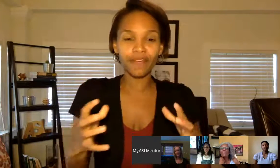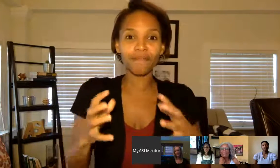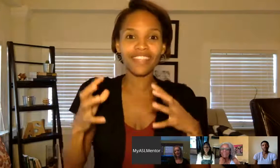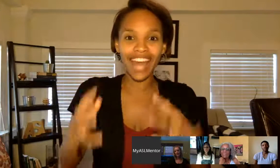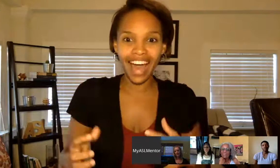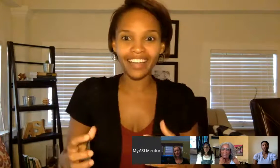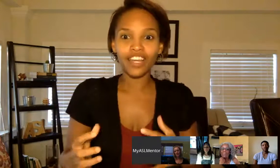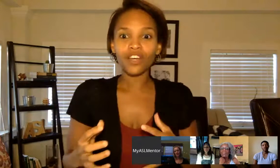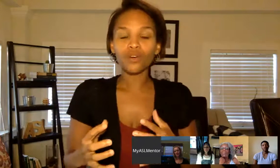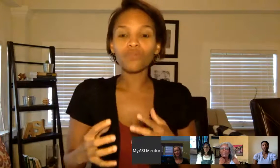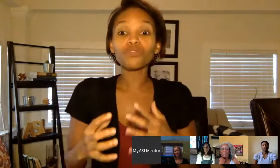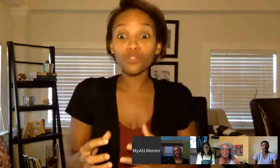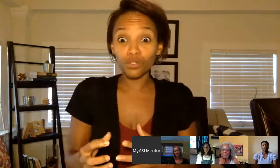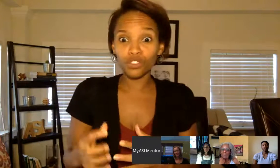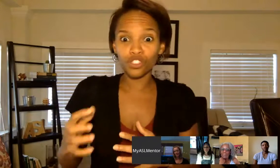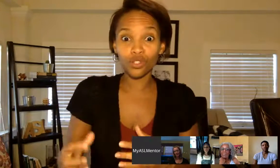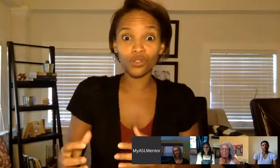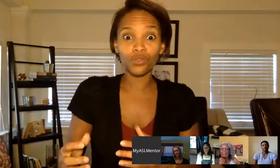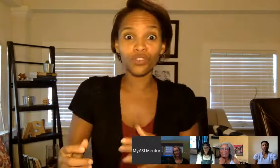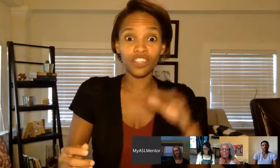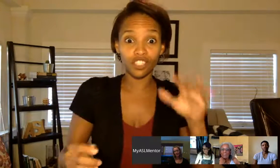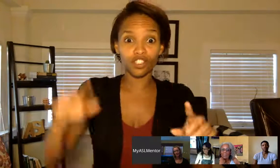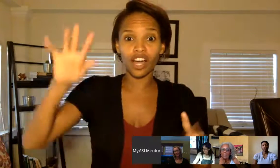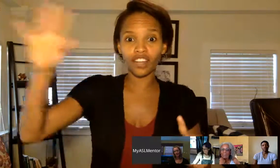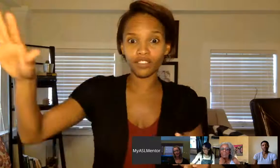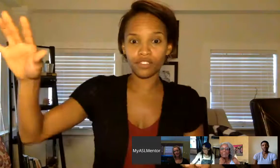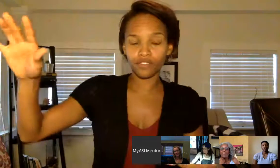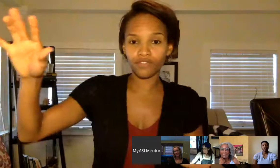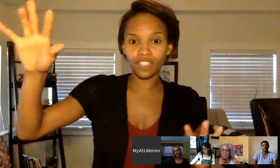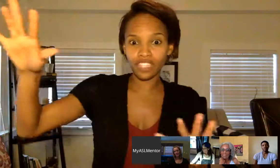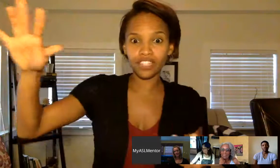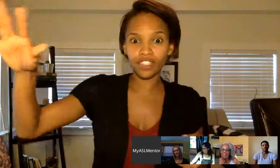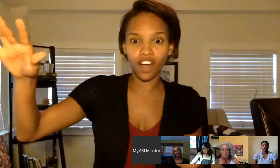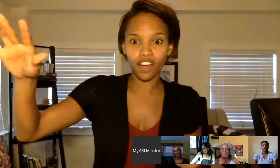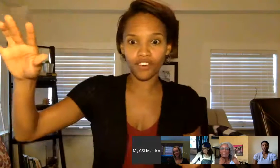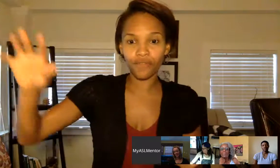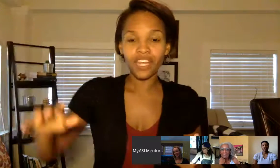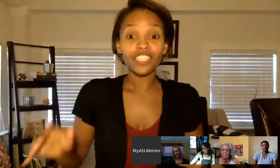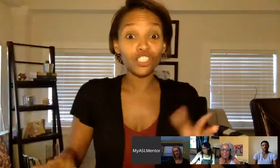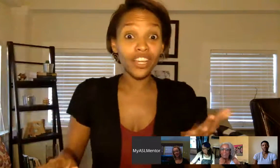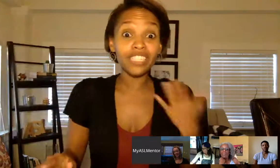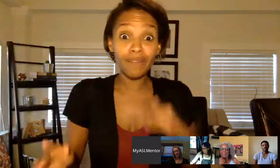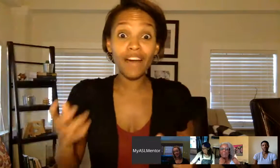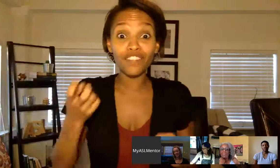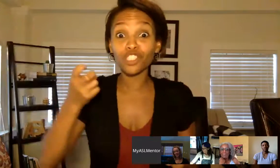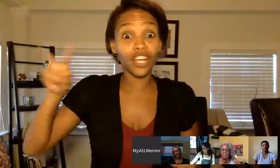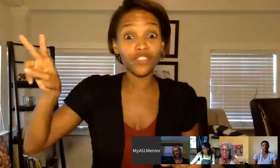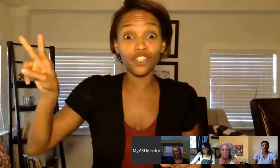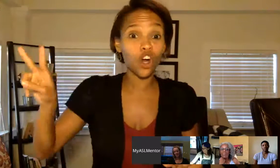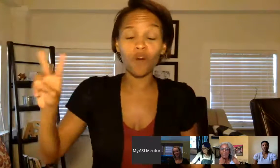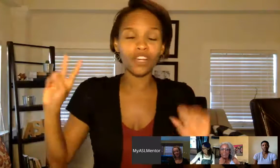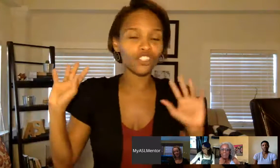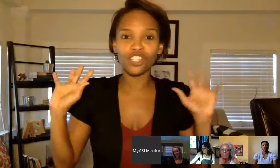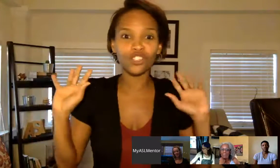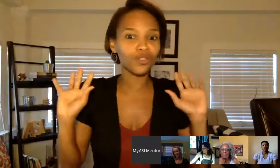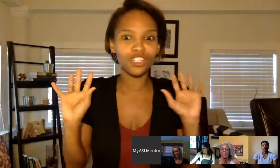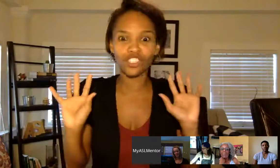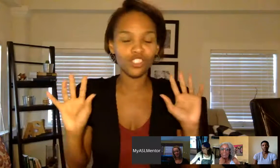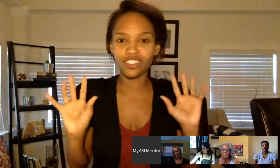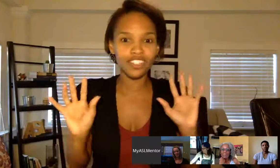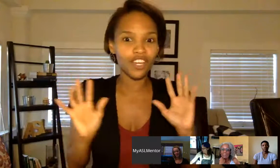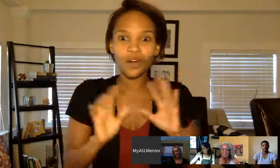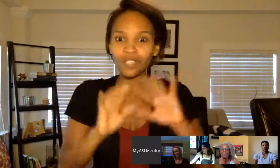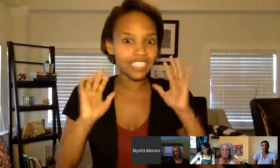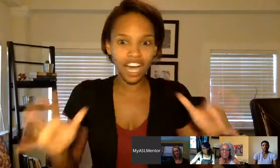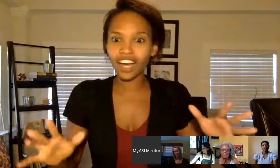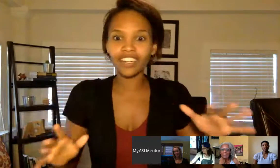there and be that rude to this kid's father. So she ended up having to transfer the call because she knew that she